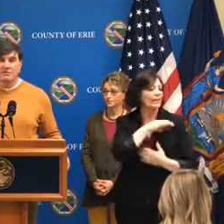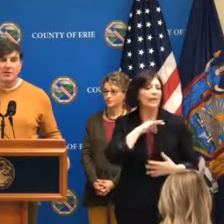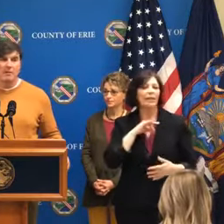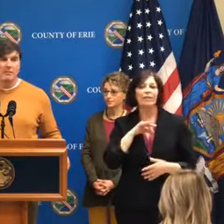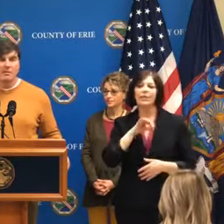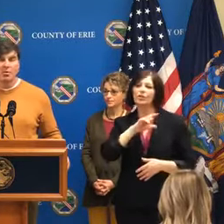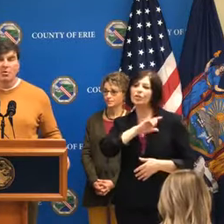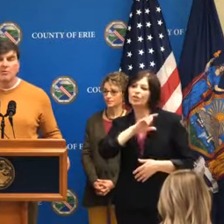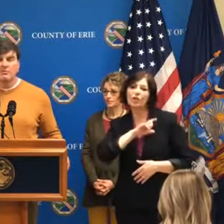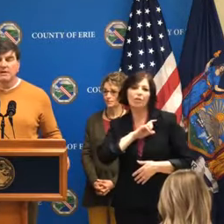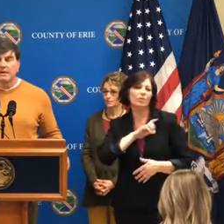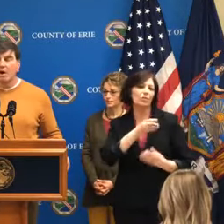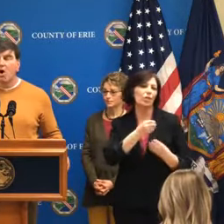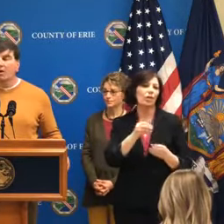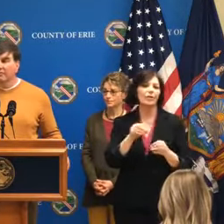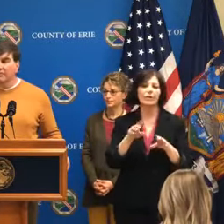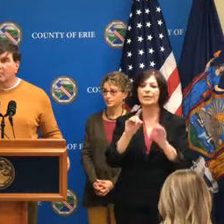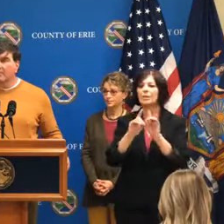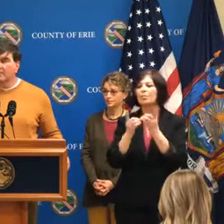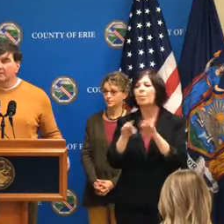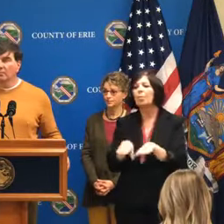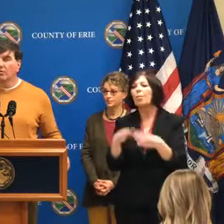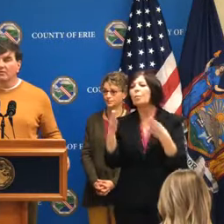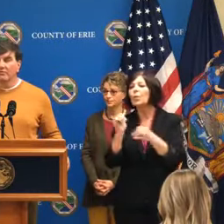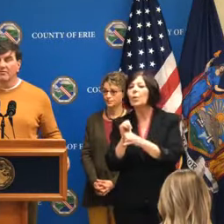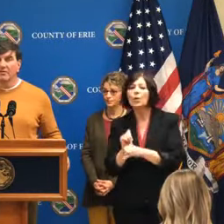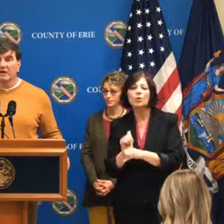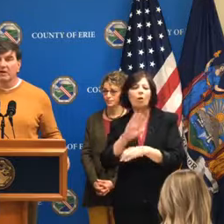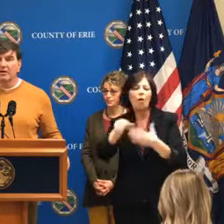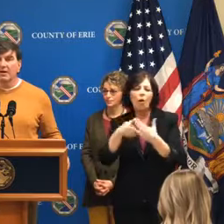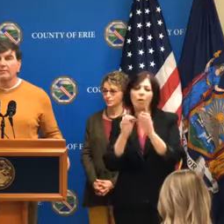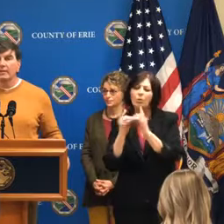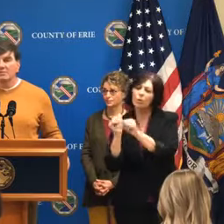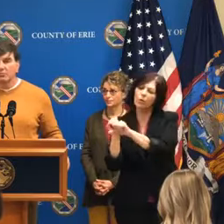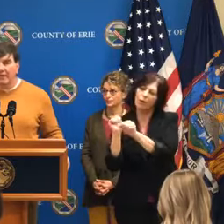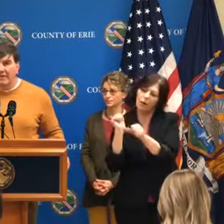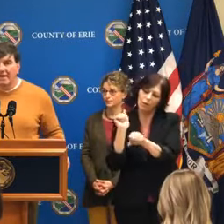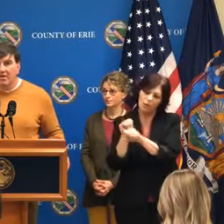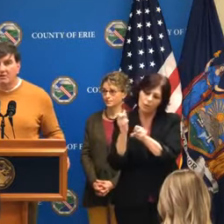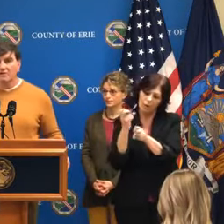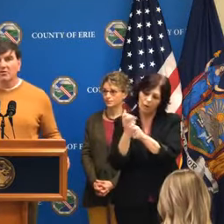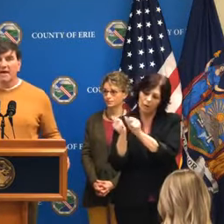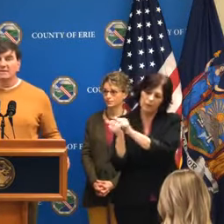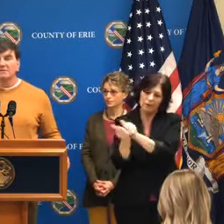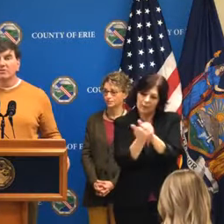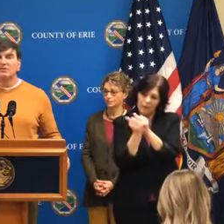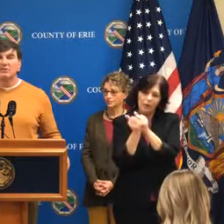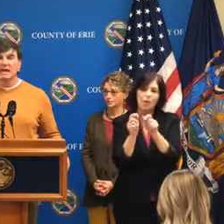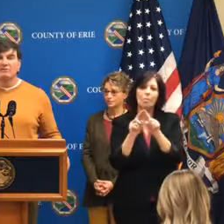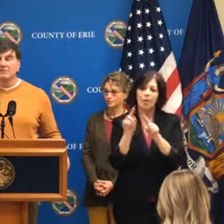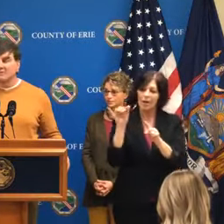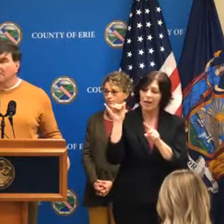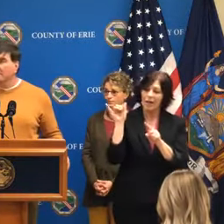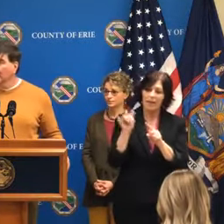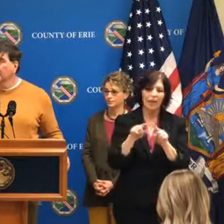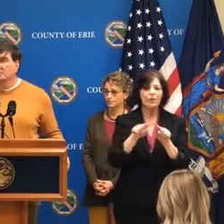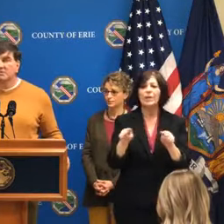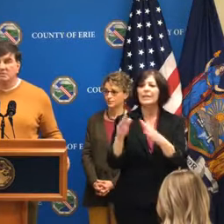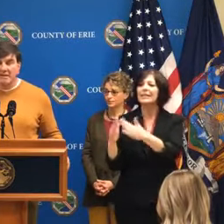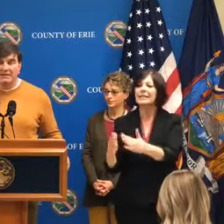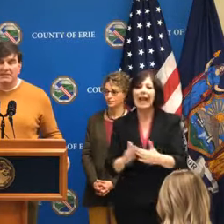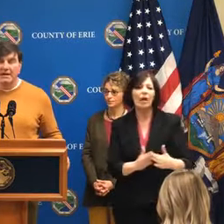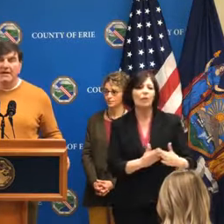Office, Department of Public Works, all of the departments that have been working very, very hard. But let's spread that consideration down to the towns,